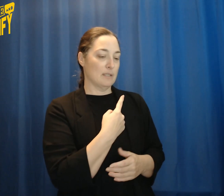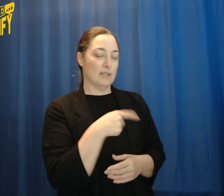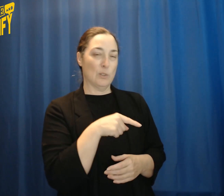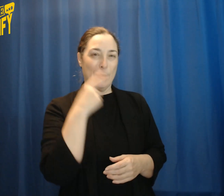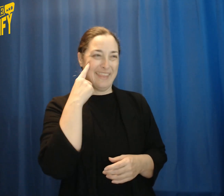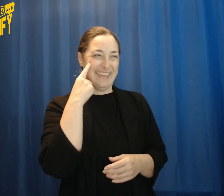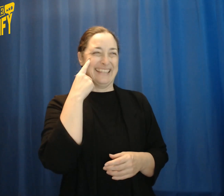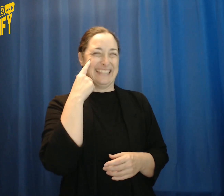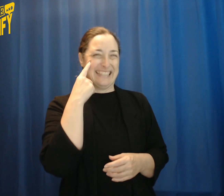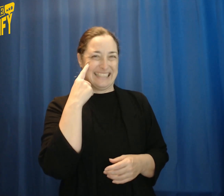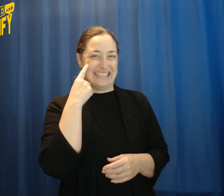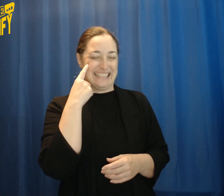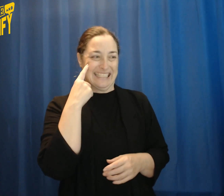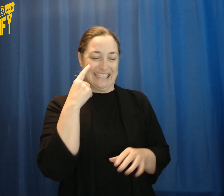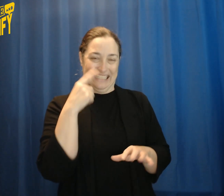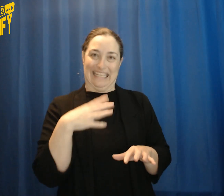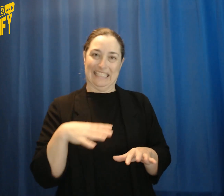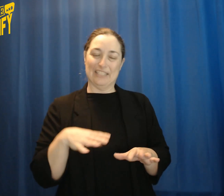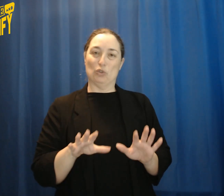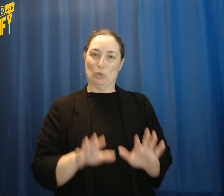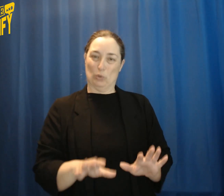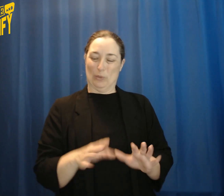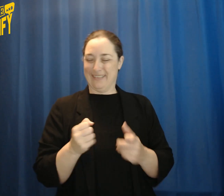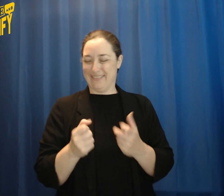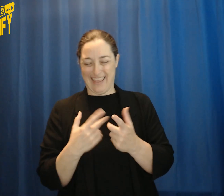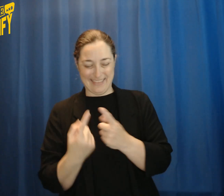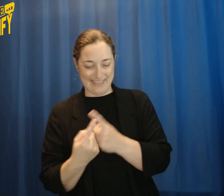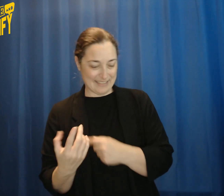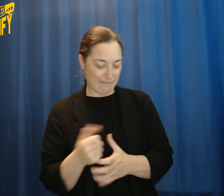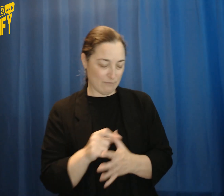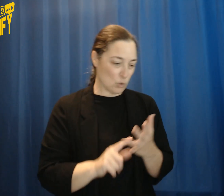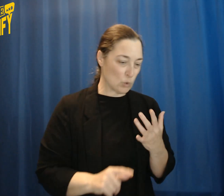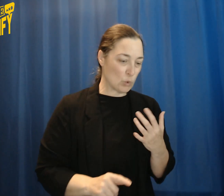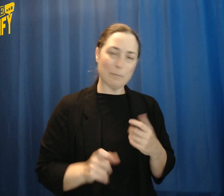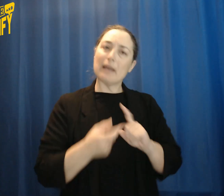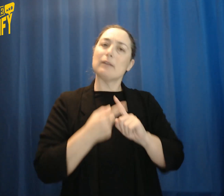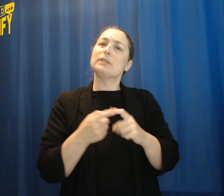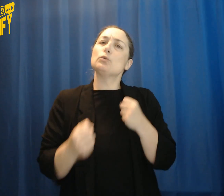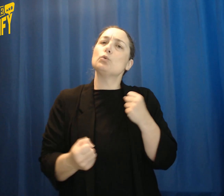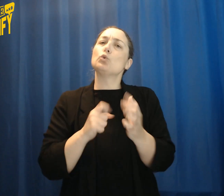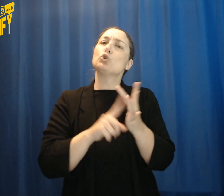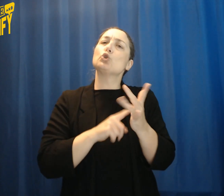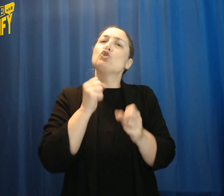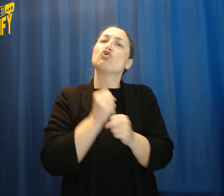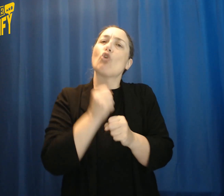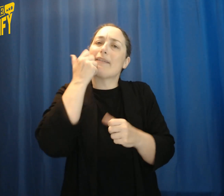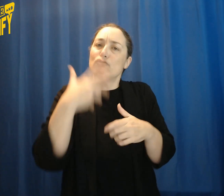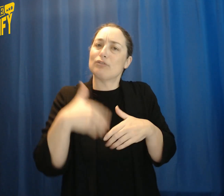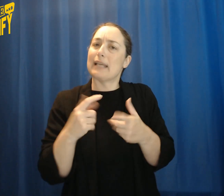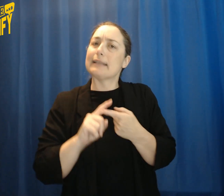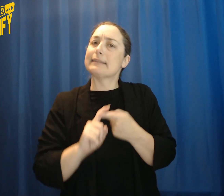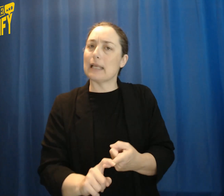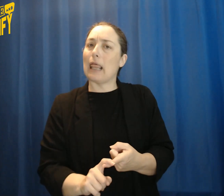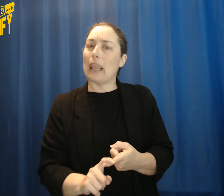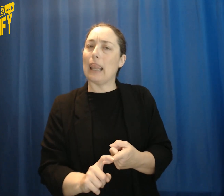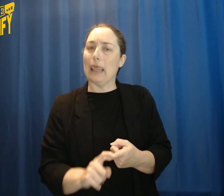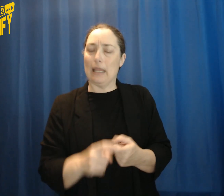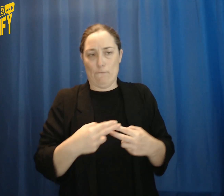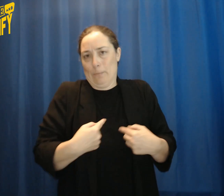too hard at the moment because I've got to do other stuff, but you still go for a jog every day. Yeah. And that's what this is for me. It's like I'm still going